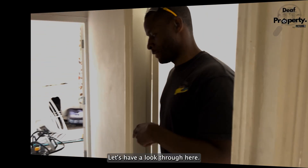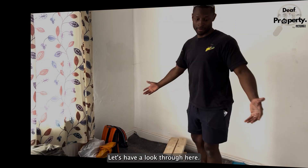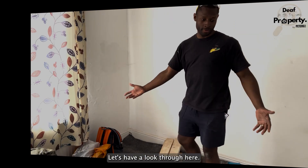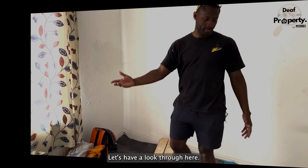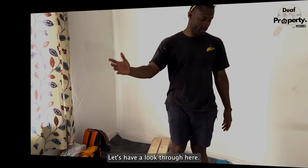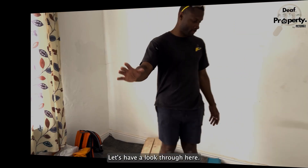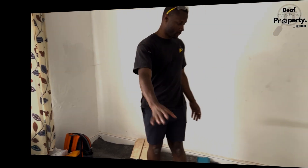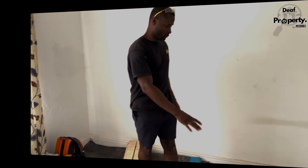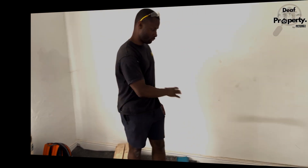here.